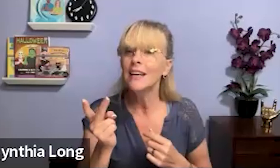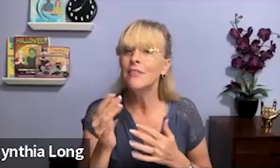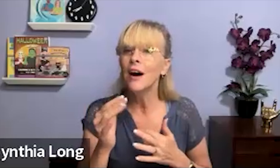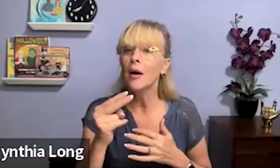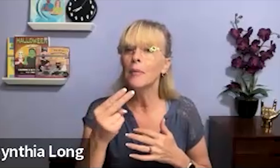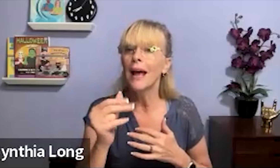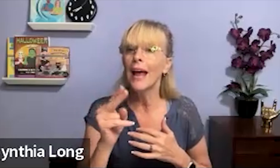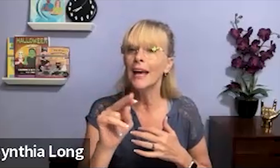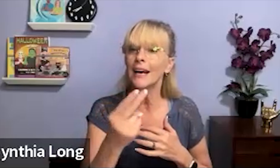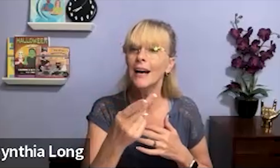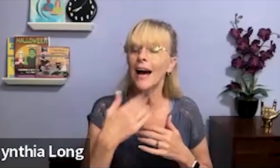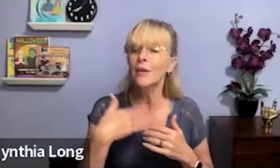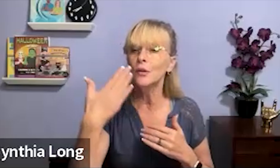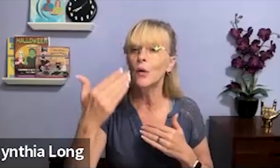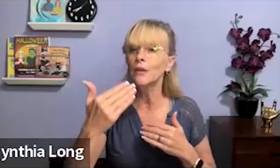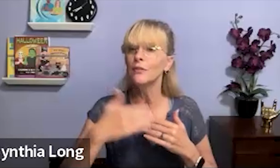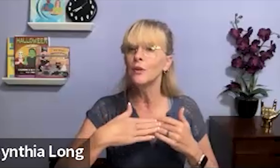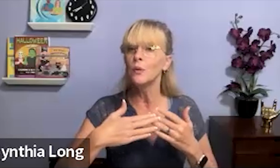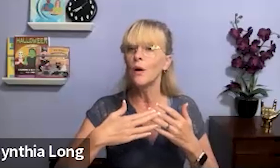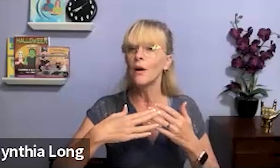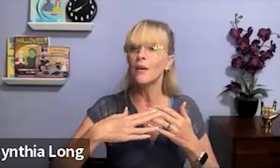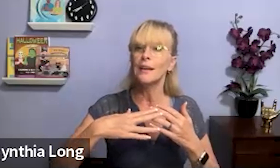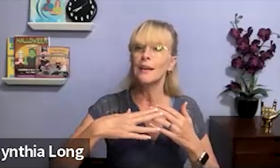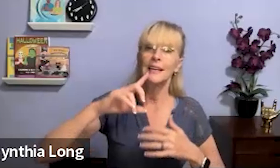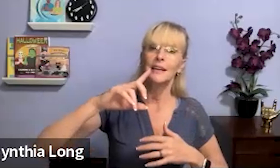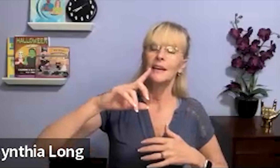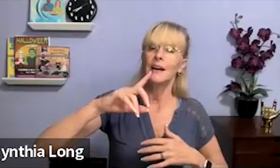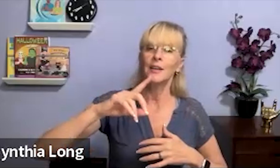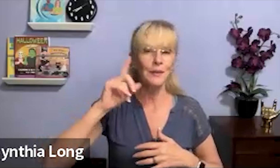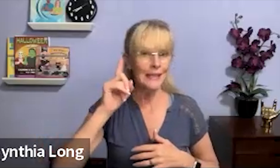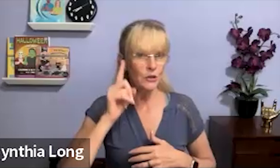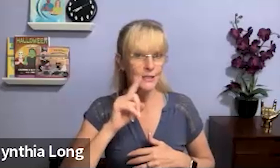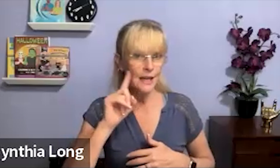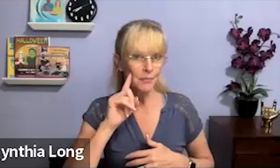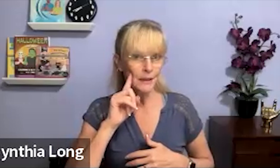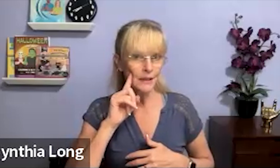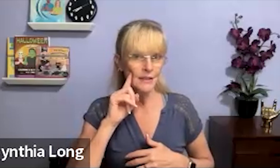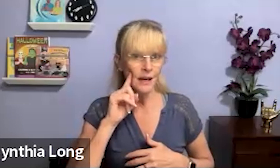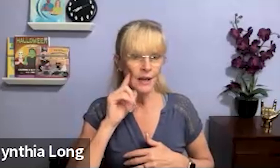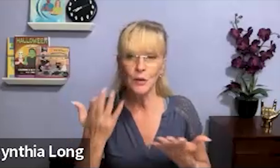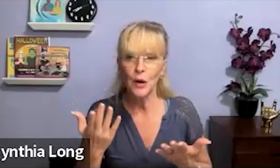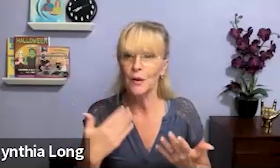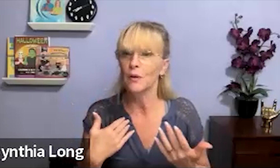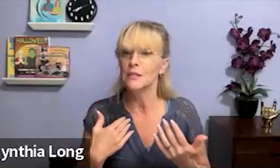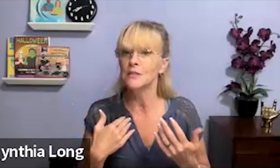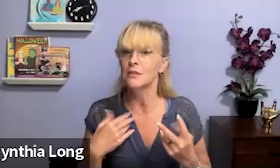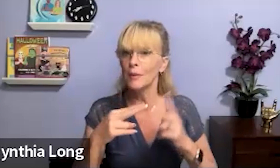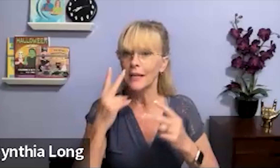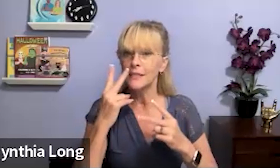if Hannah, I don't know if you are, I don't think you're deaf, because I don't know though, because normally I see